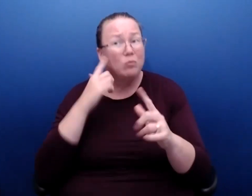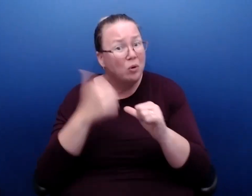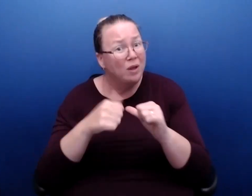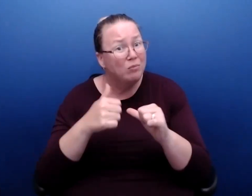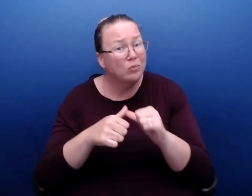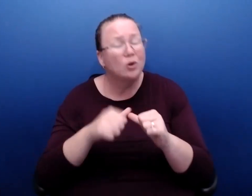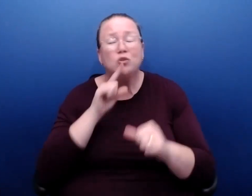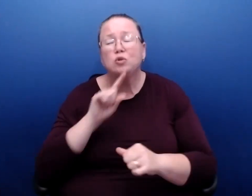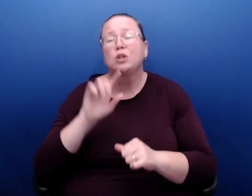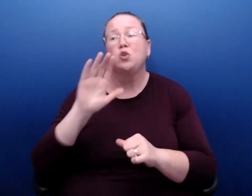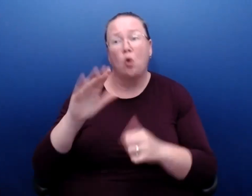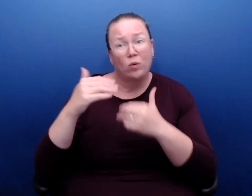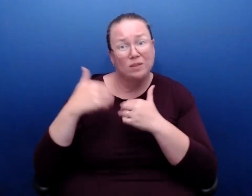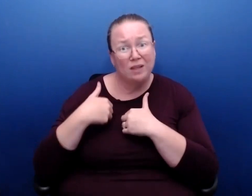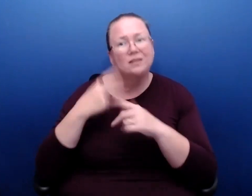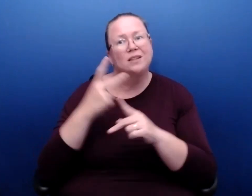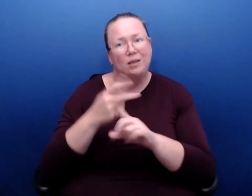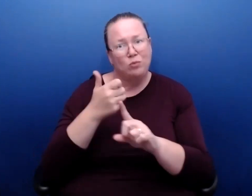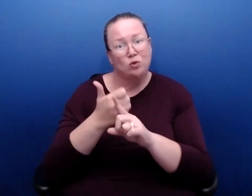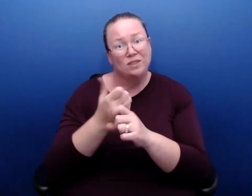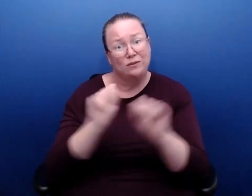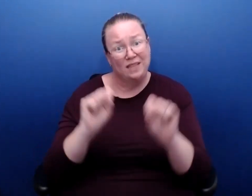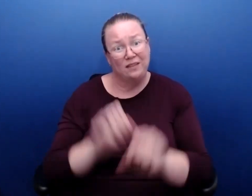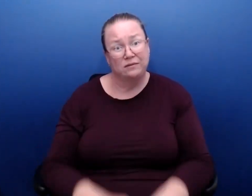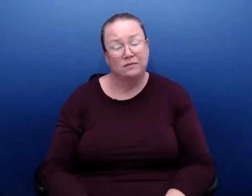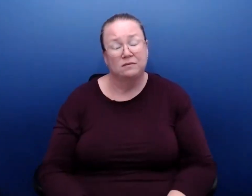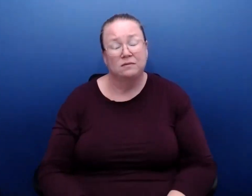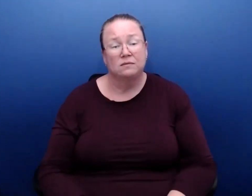ultimately, you're responsible for keeping yourself safe.